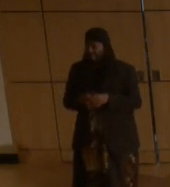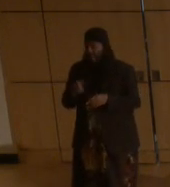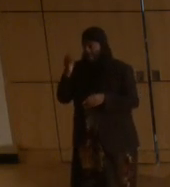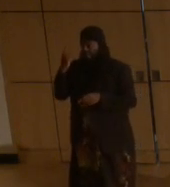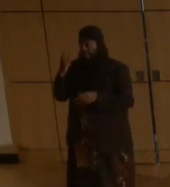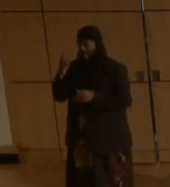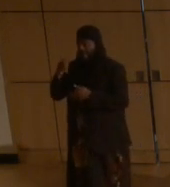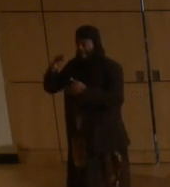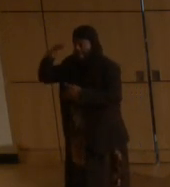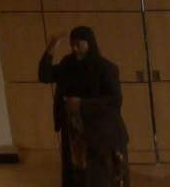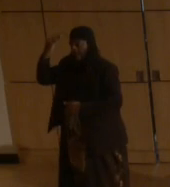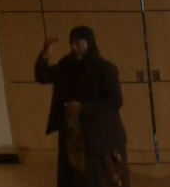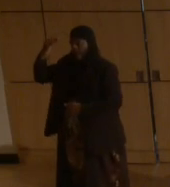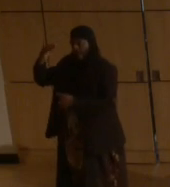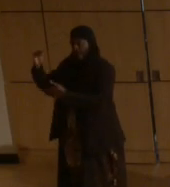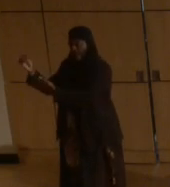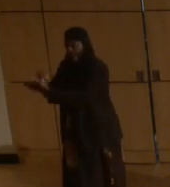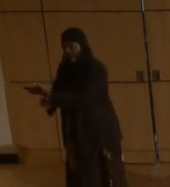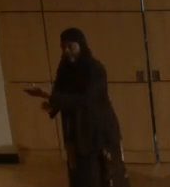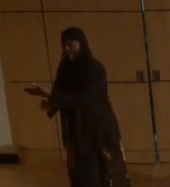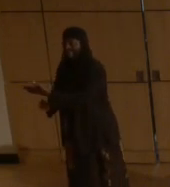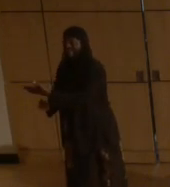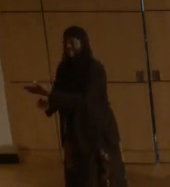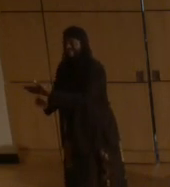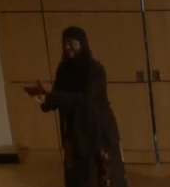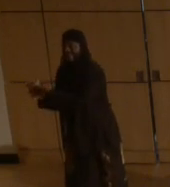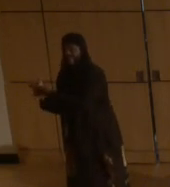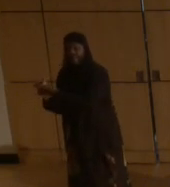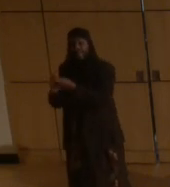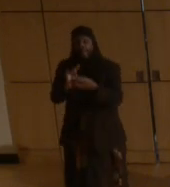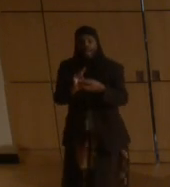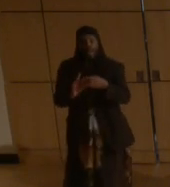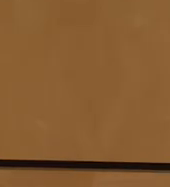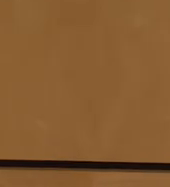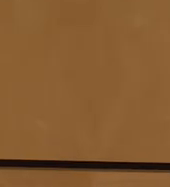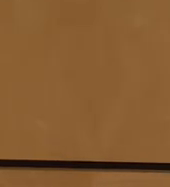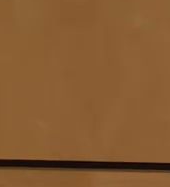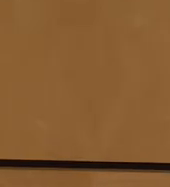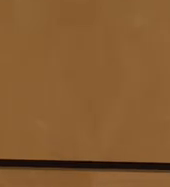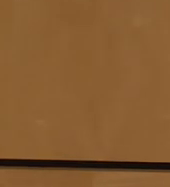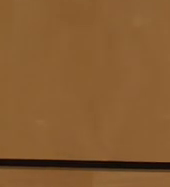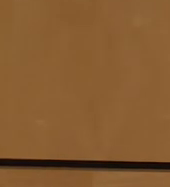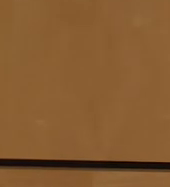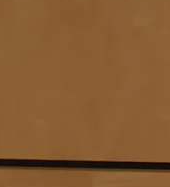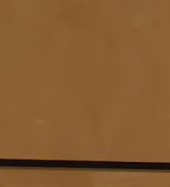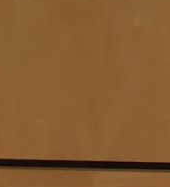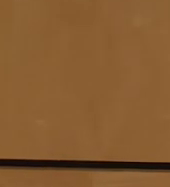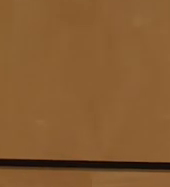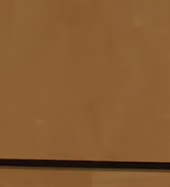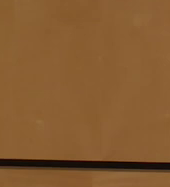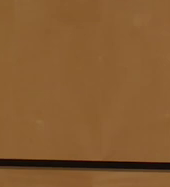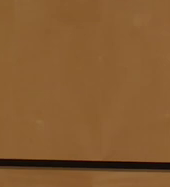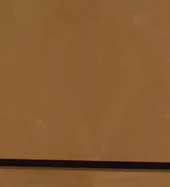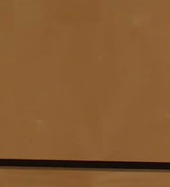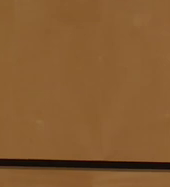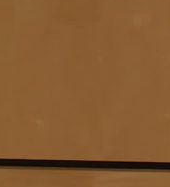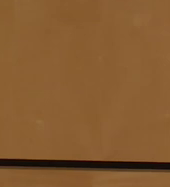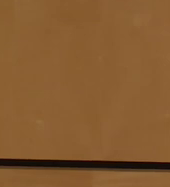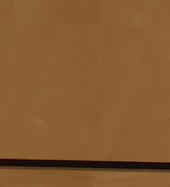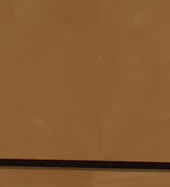Black art and Black history, there is Black